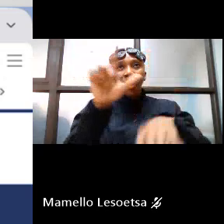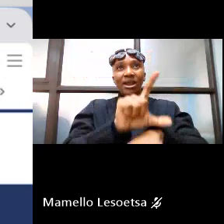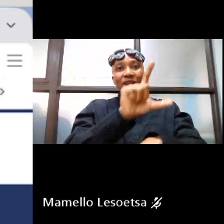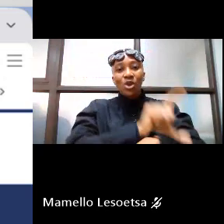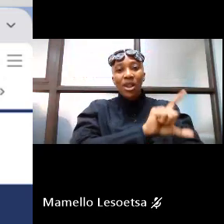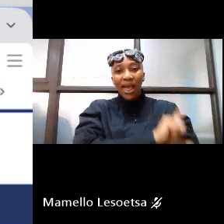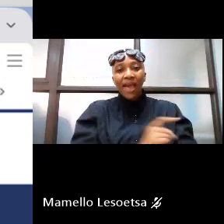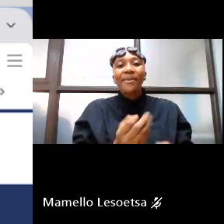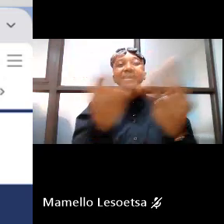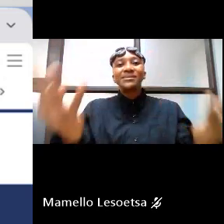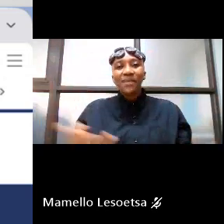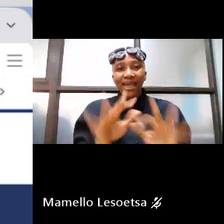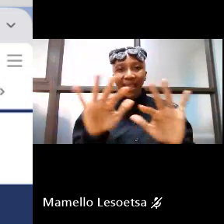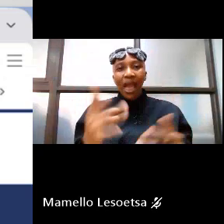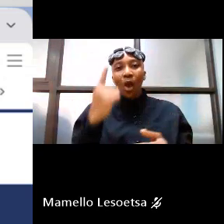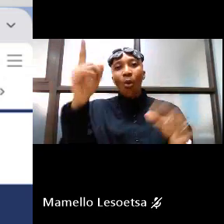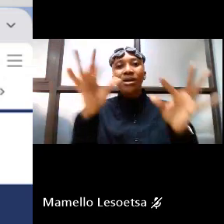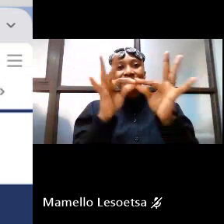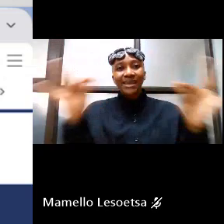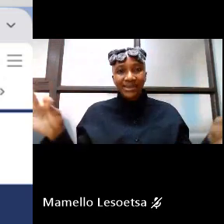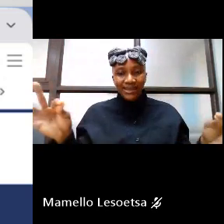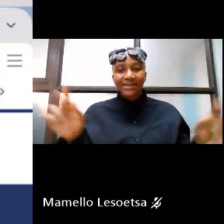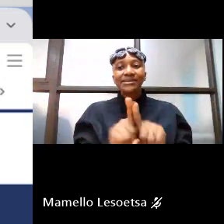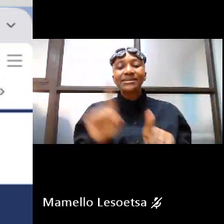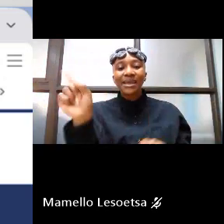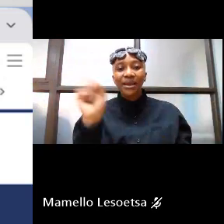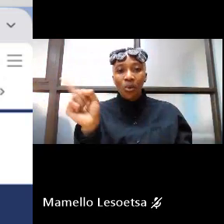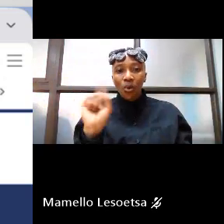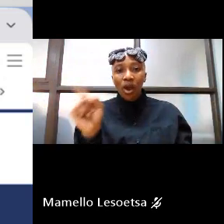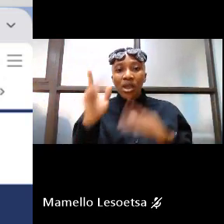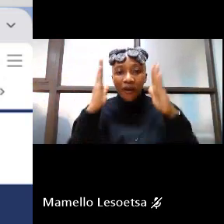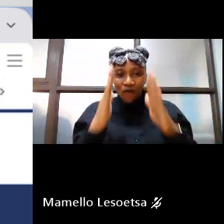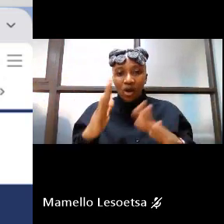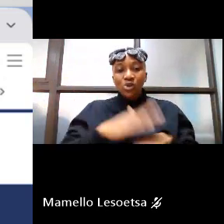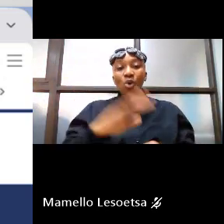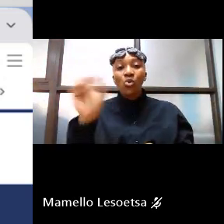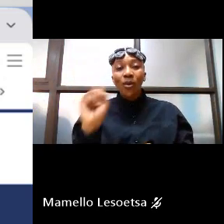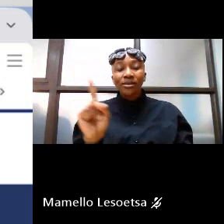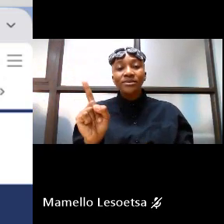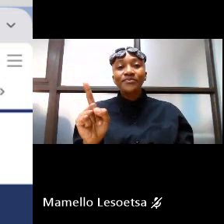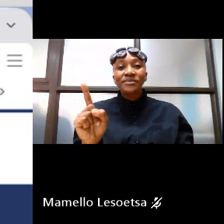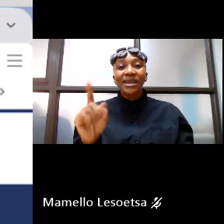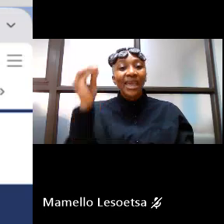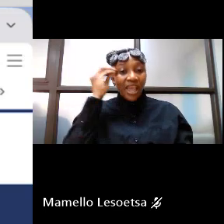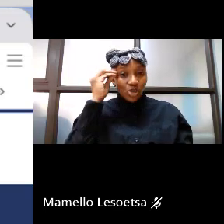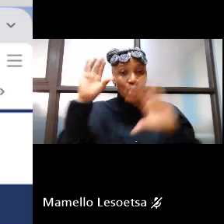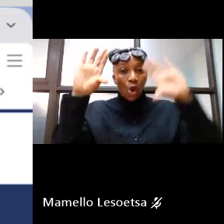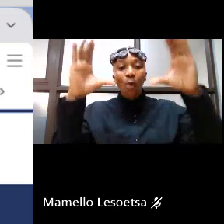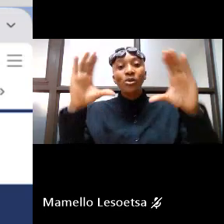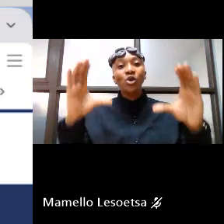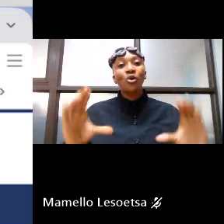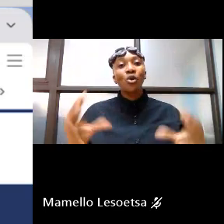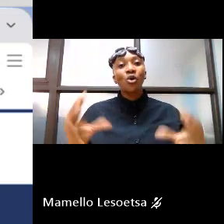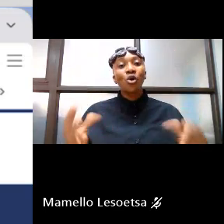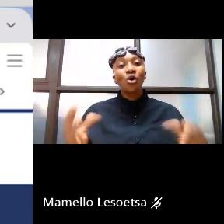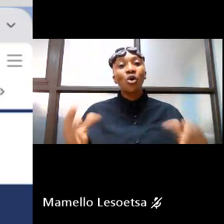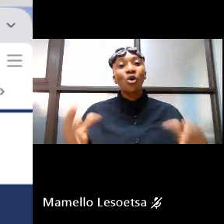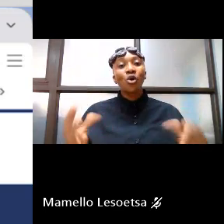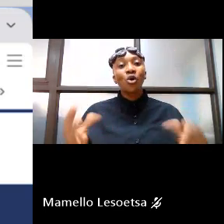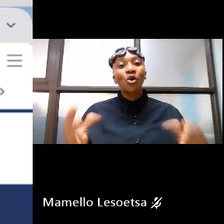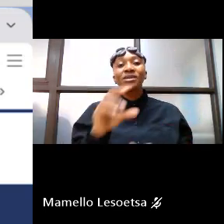sentence, the signs to look out for, which Suna spoke about, if you have a child with